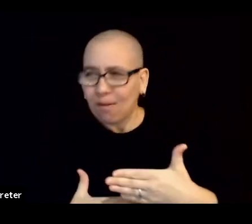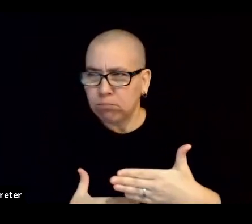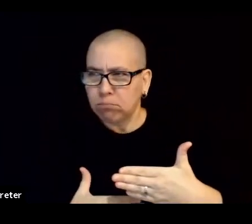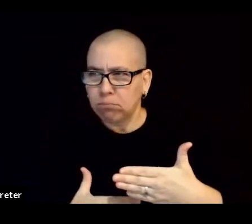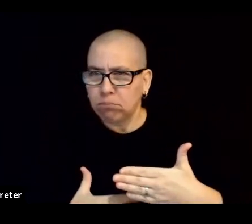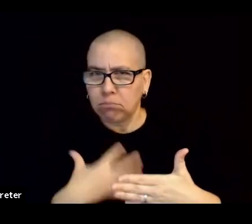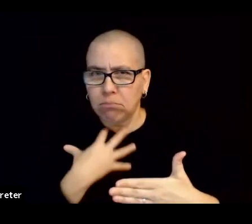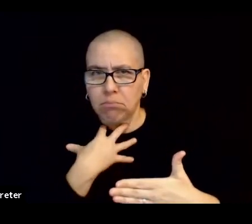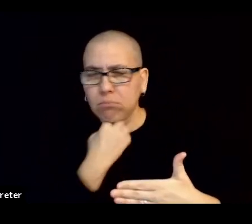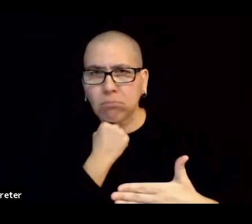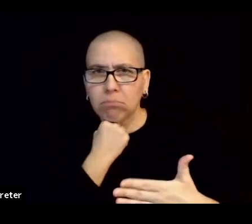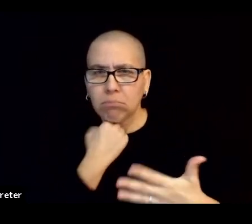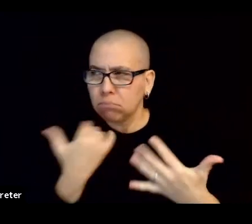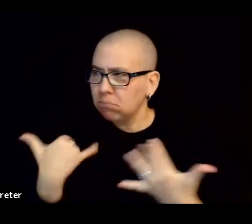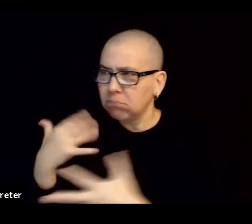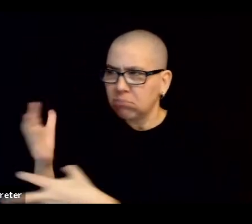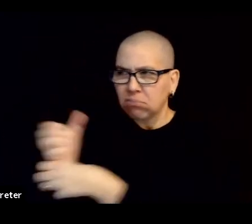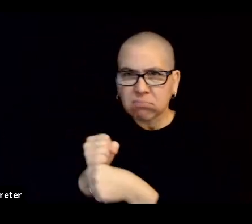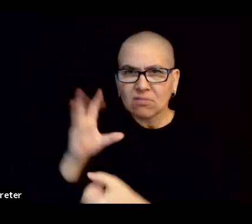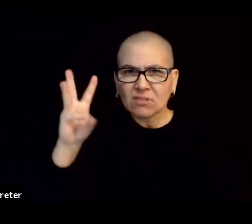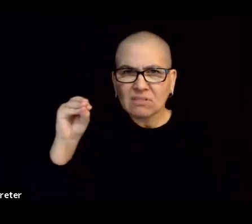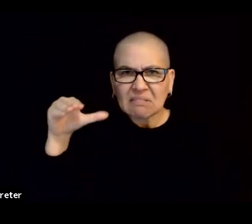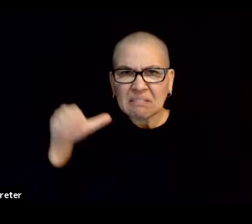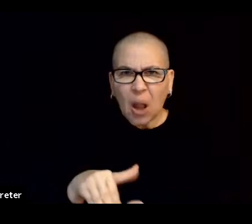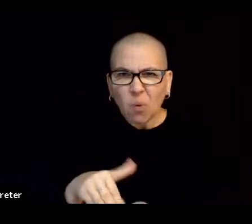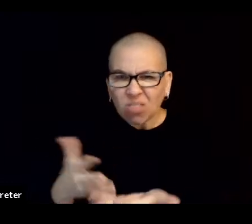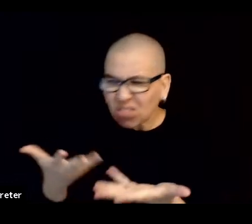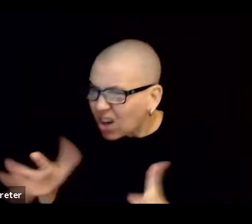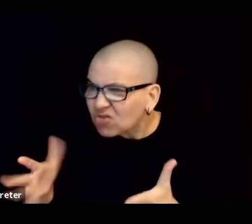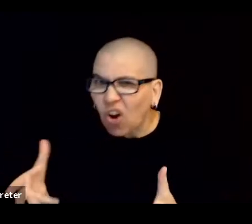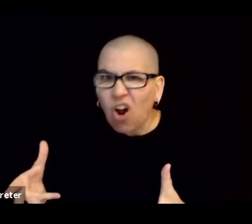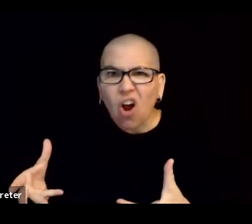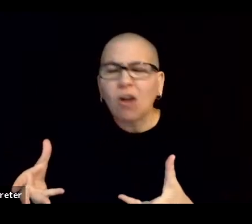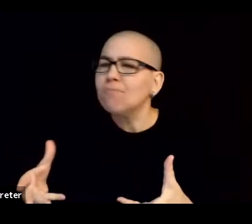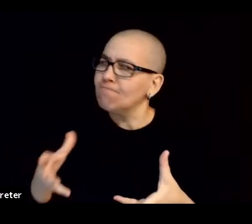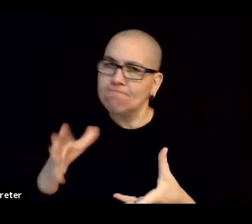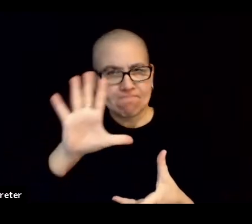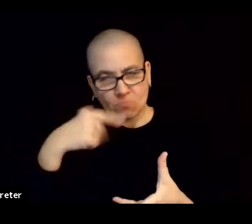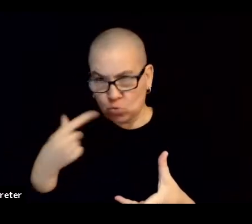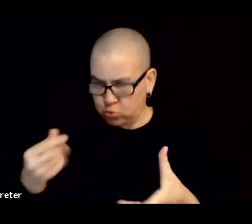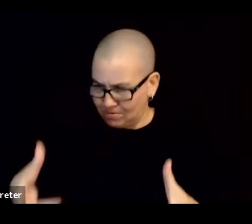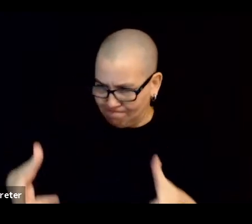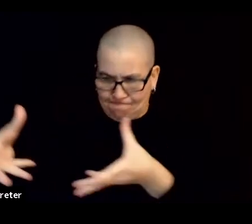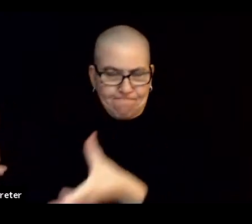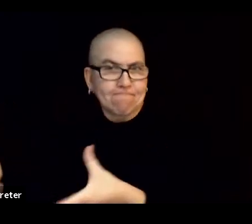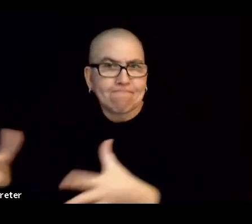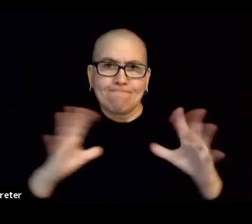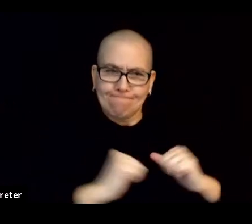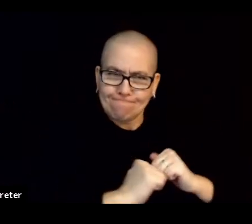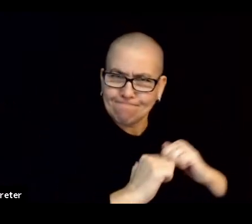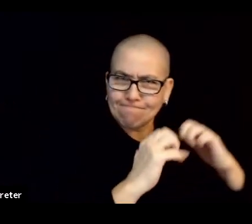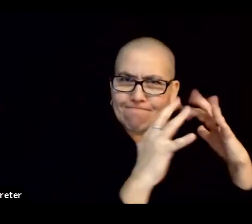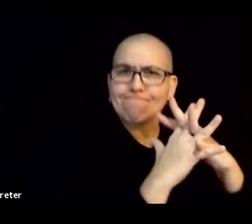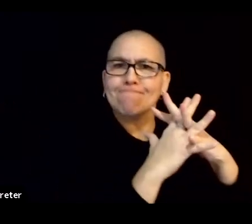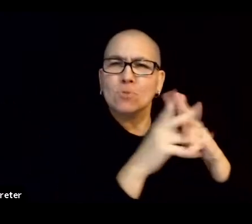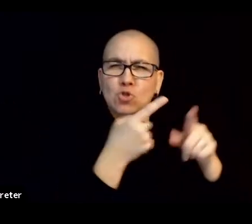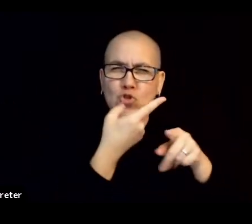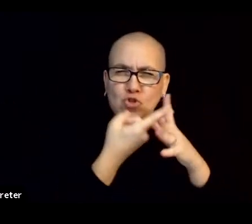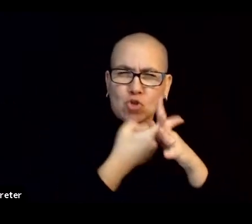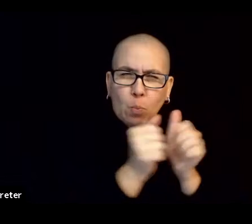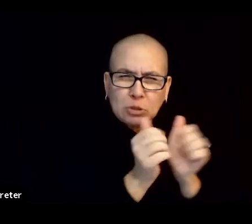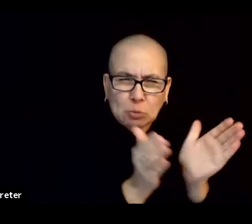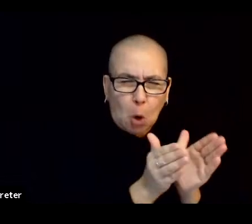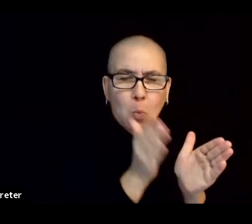limited appointments to our pilot sites, and they'll be available, and we'll expand them as much as we can. Local public health and healthcare clinics are continuing